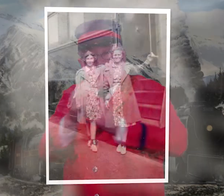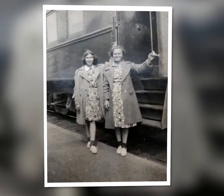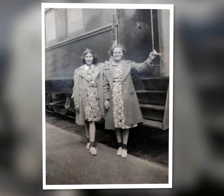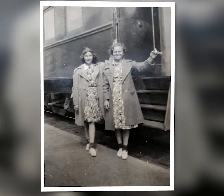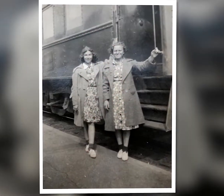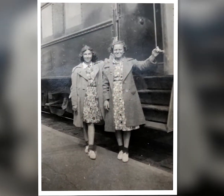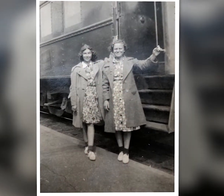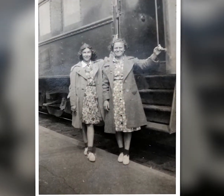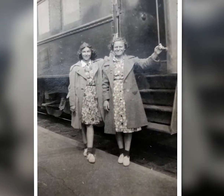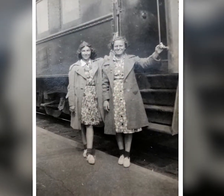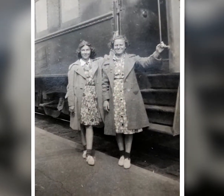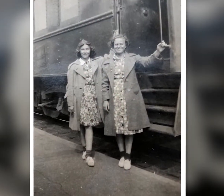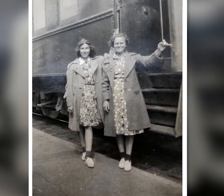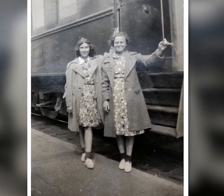overnight.